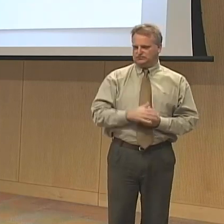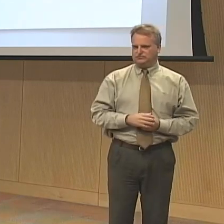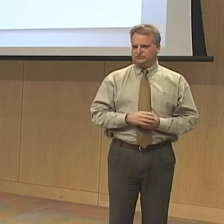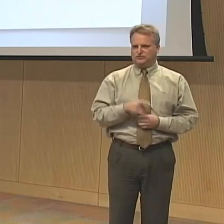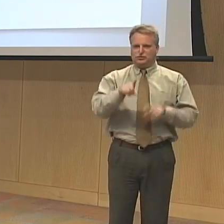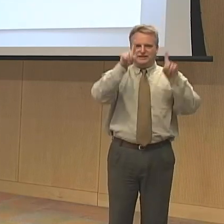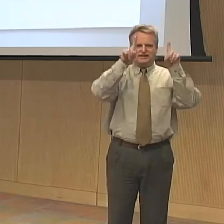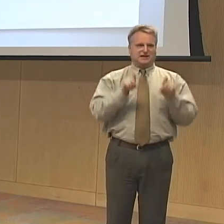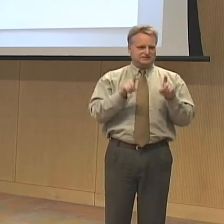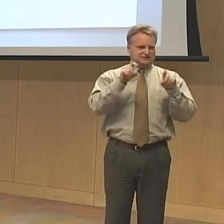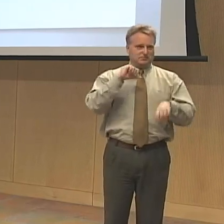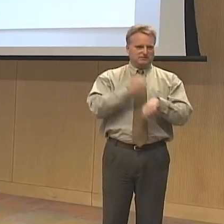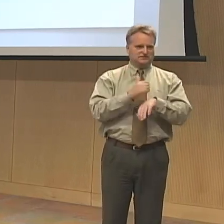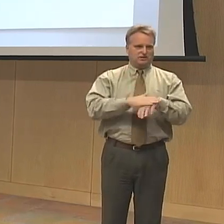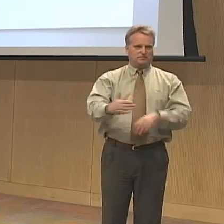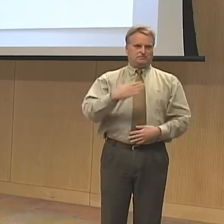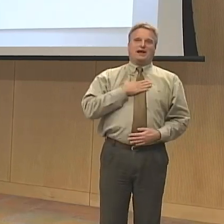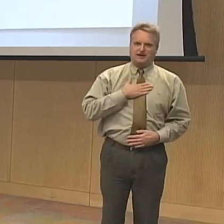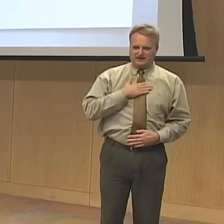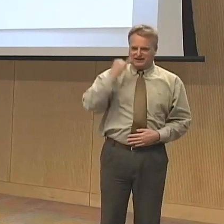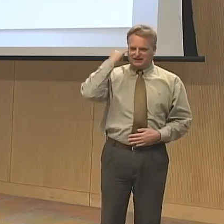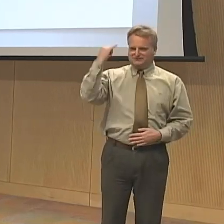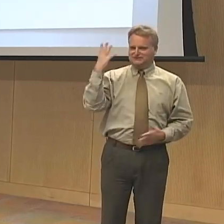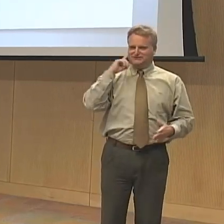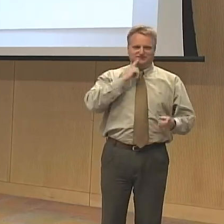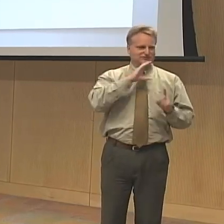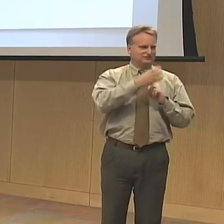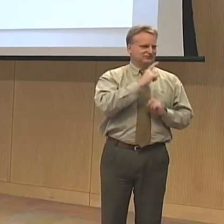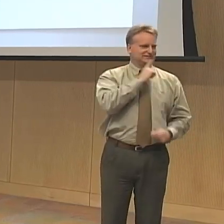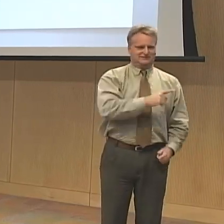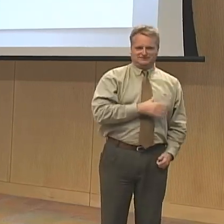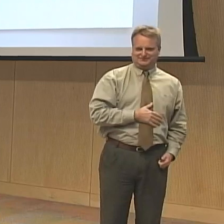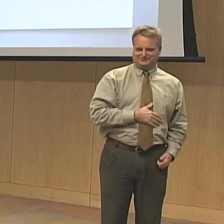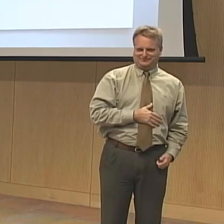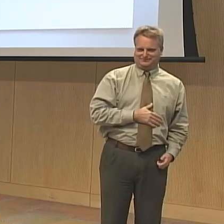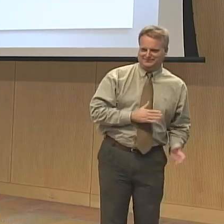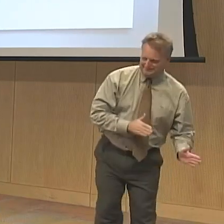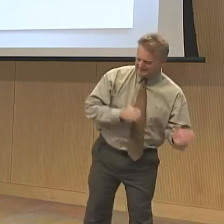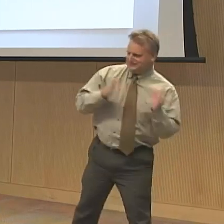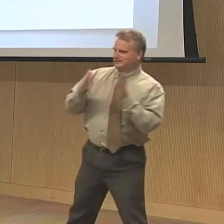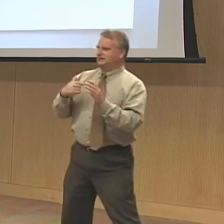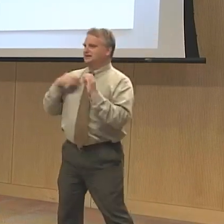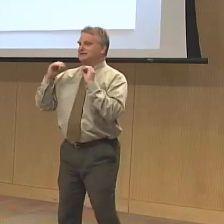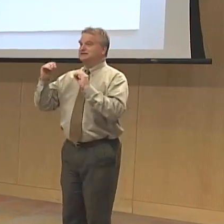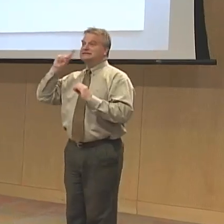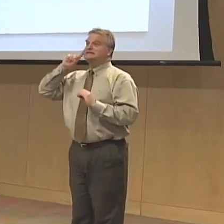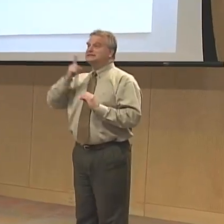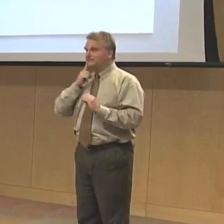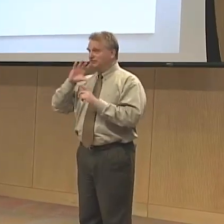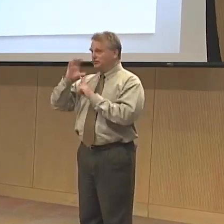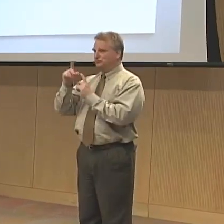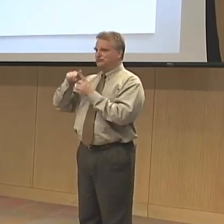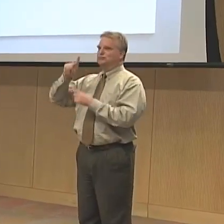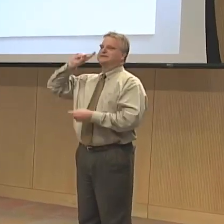so. The tests are based on my idea of what deaf culture is. I teach a deaf section to deaf